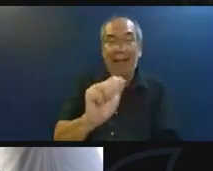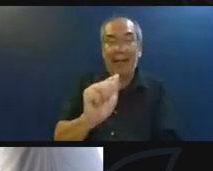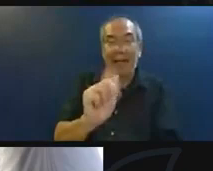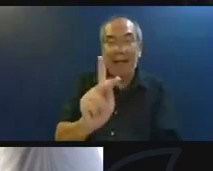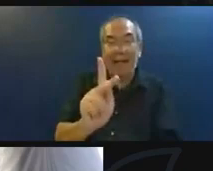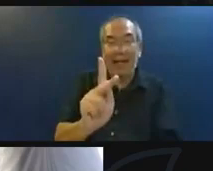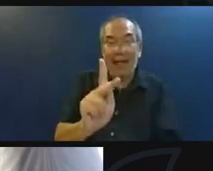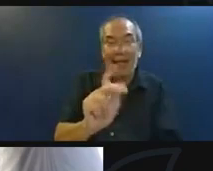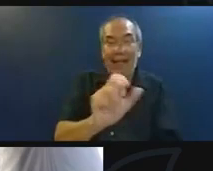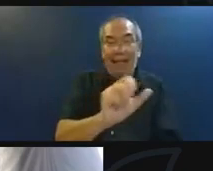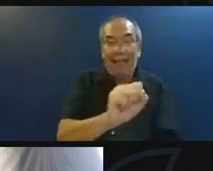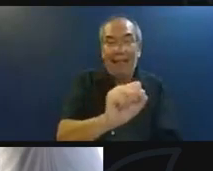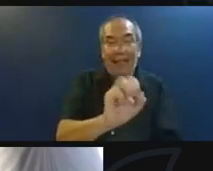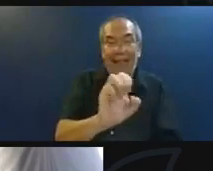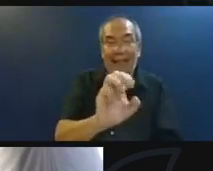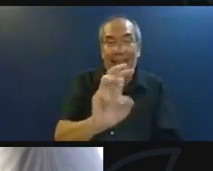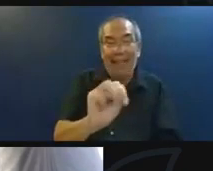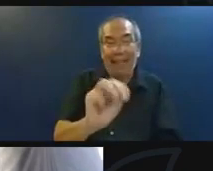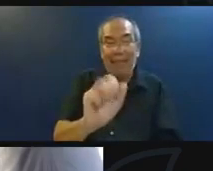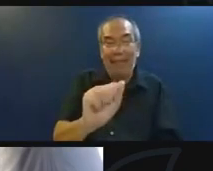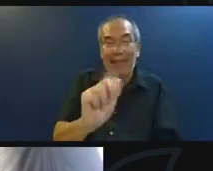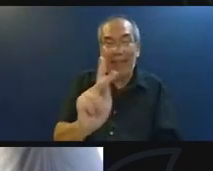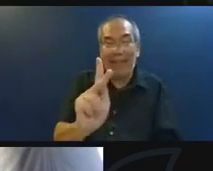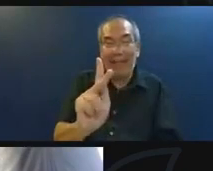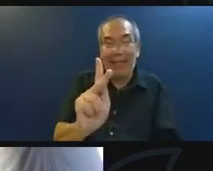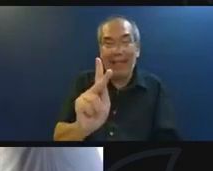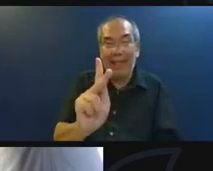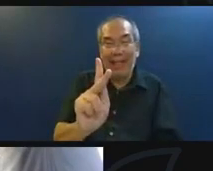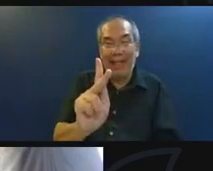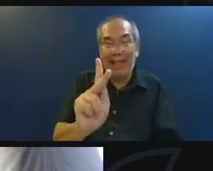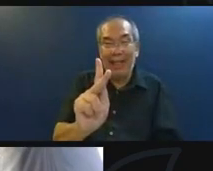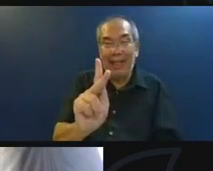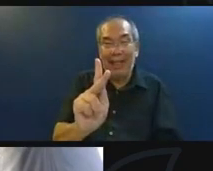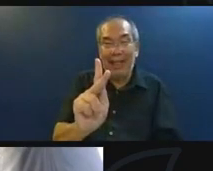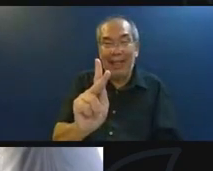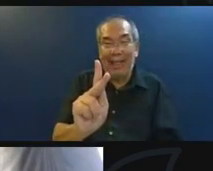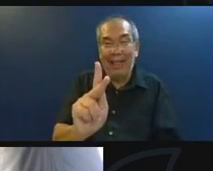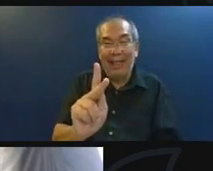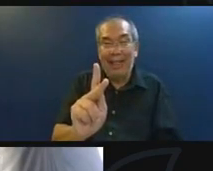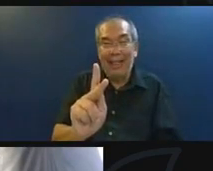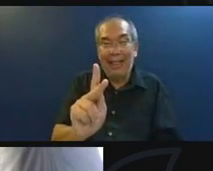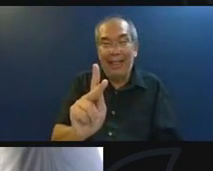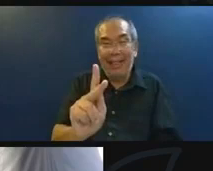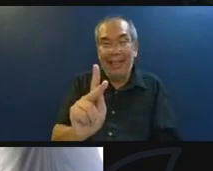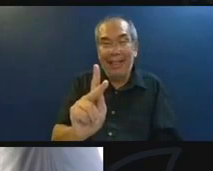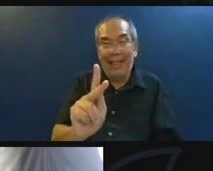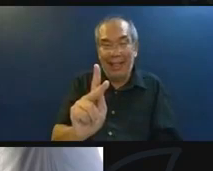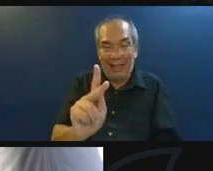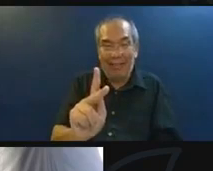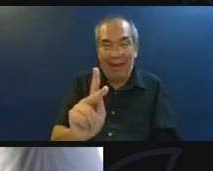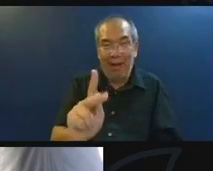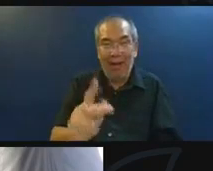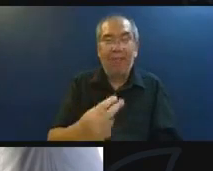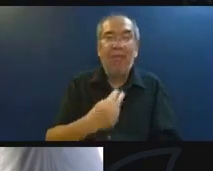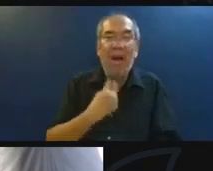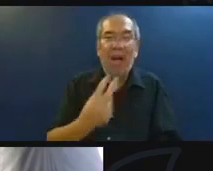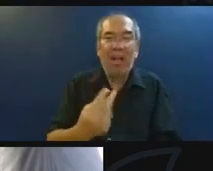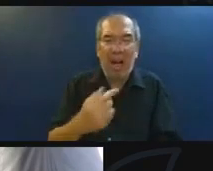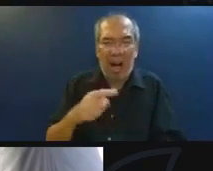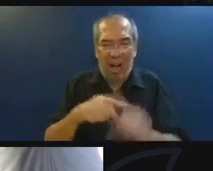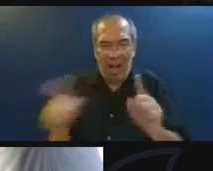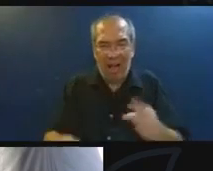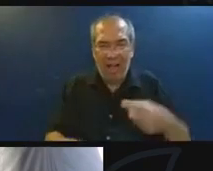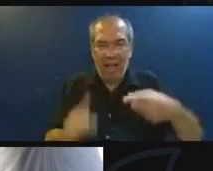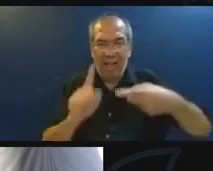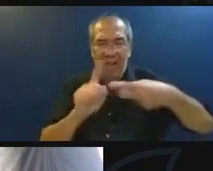the words before. So let's say the word S-E-M-A-K, semak